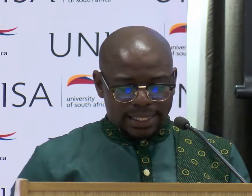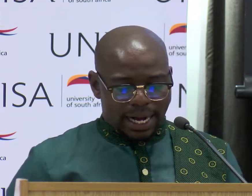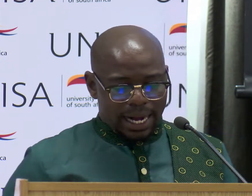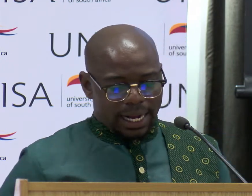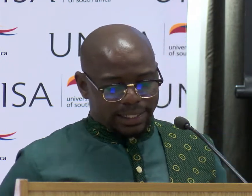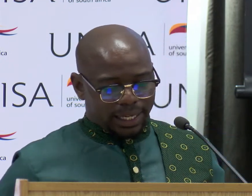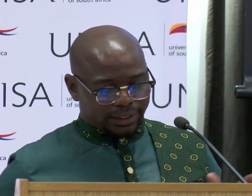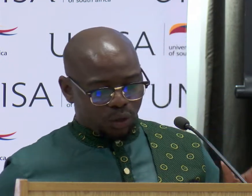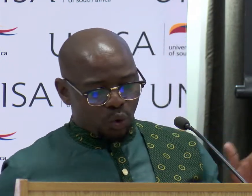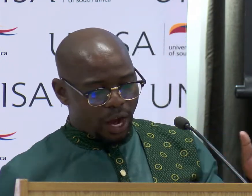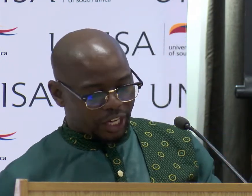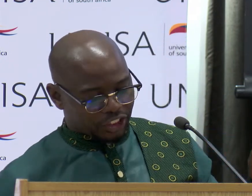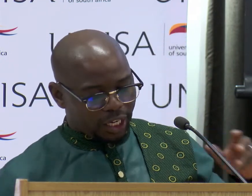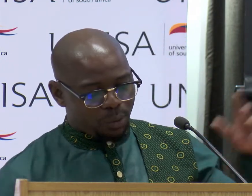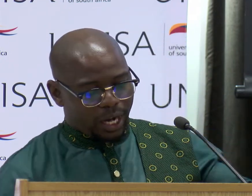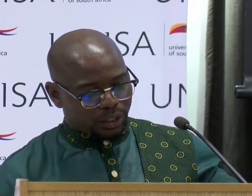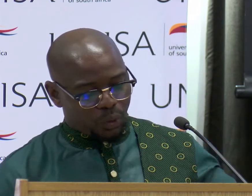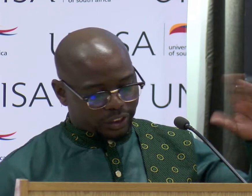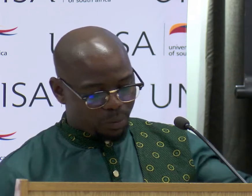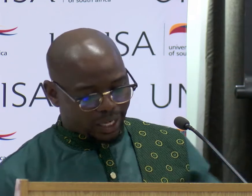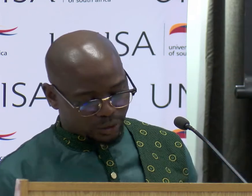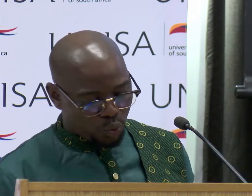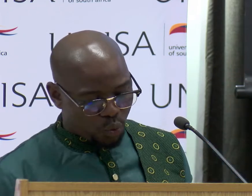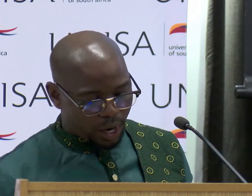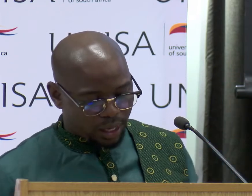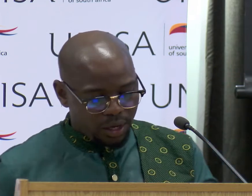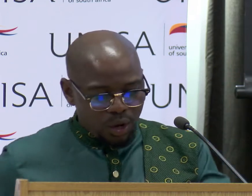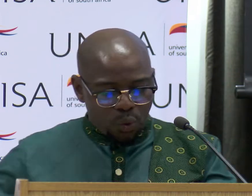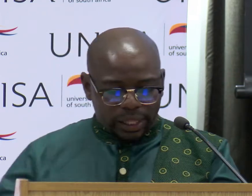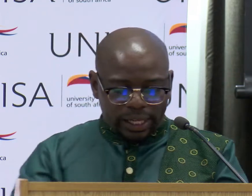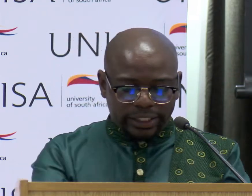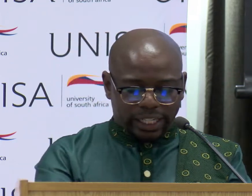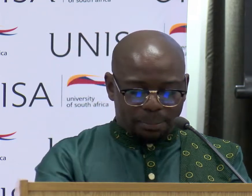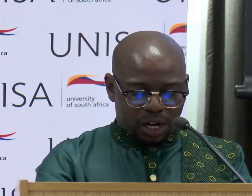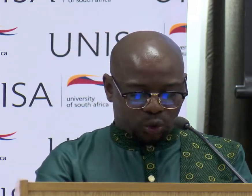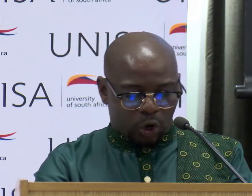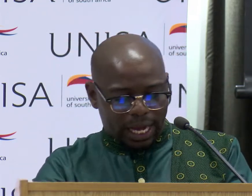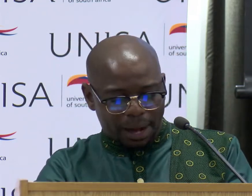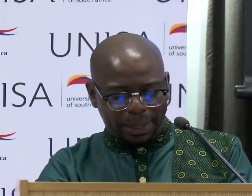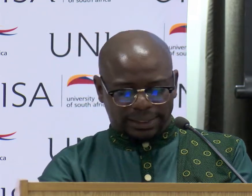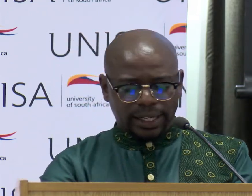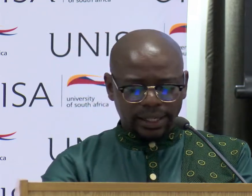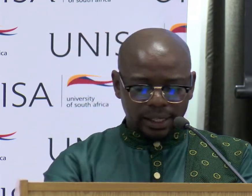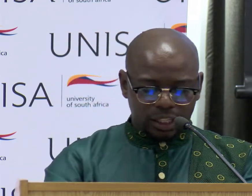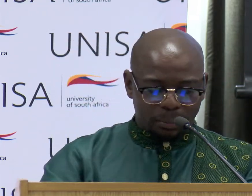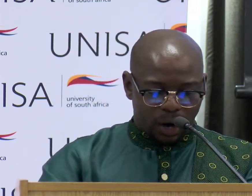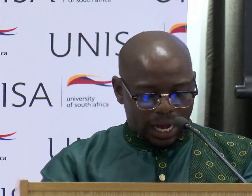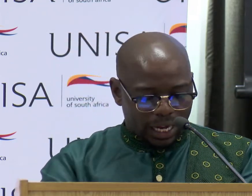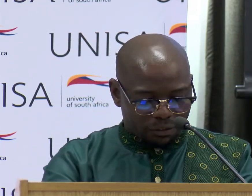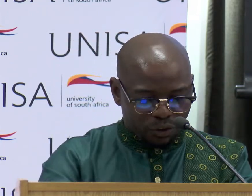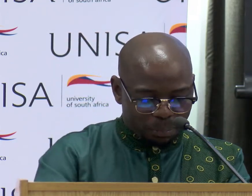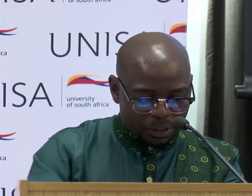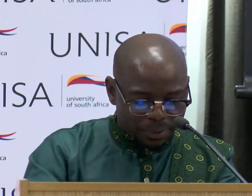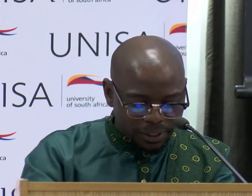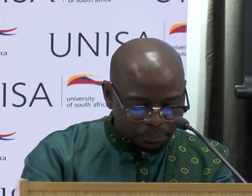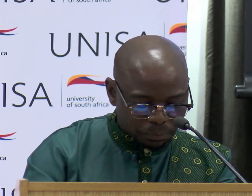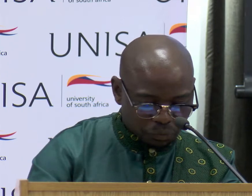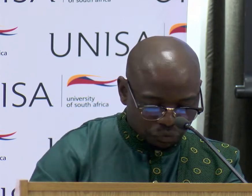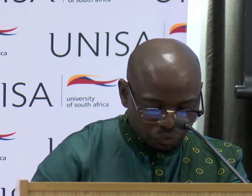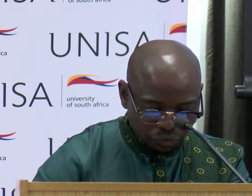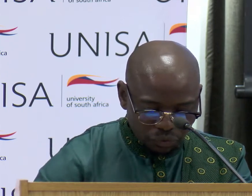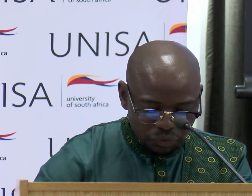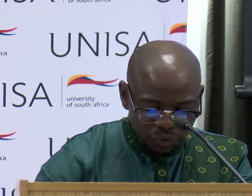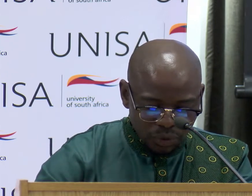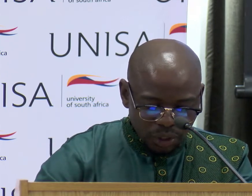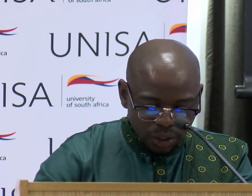monyena a tla alata senkgwesha re bua ka senkgwesha re bua ka sekgowa ngwana ditšhaba hlo ya ematsi ke bo I love you baby